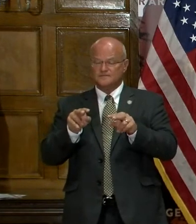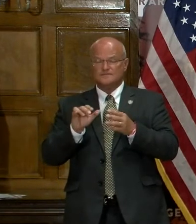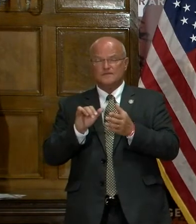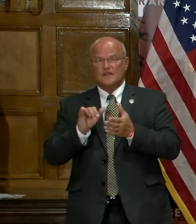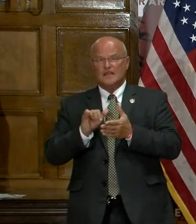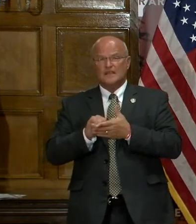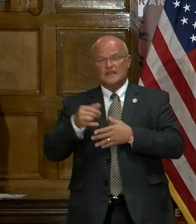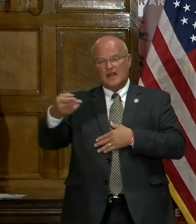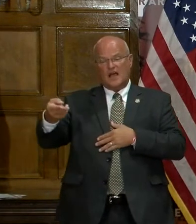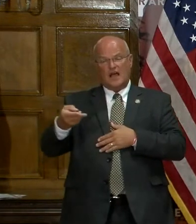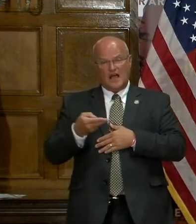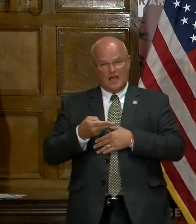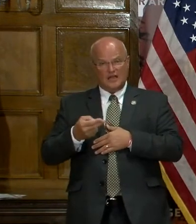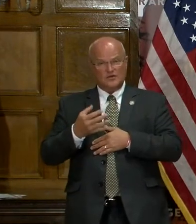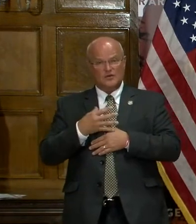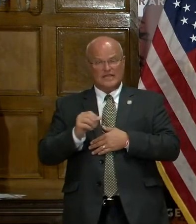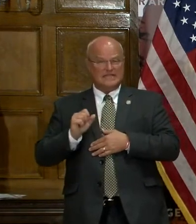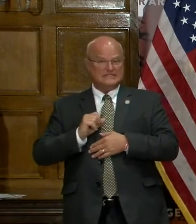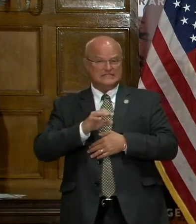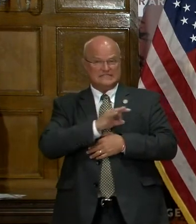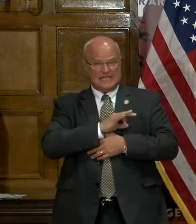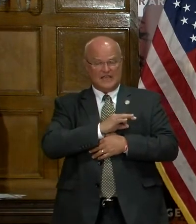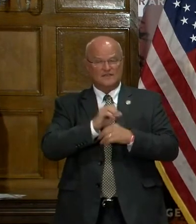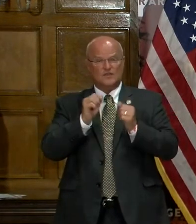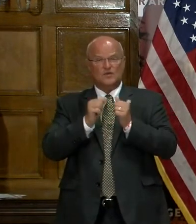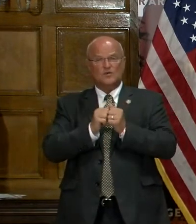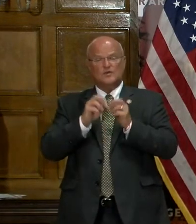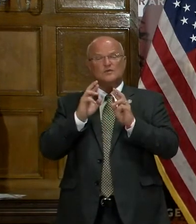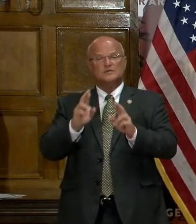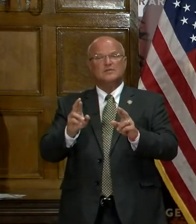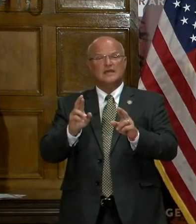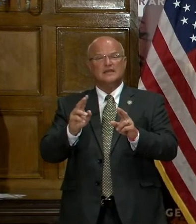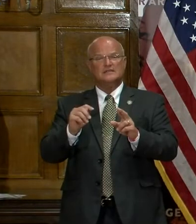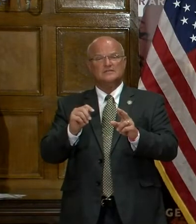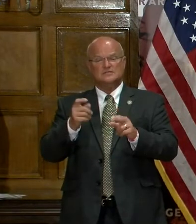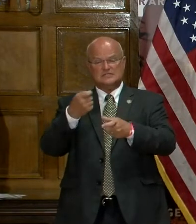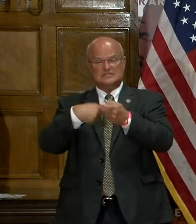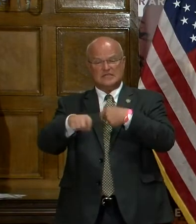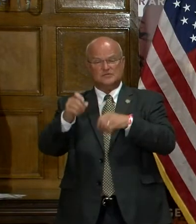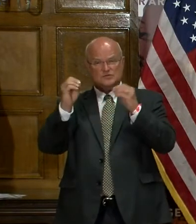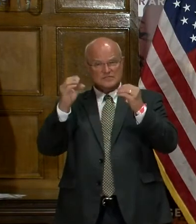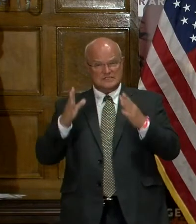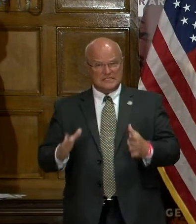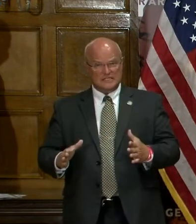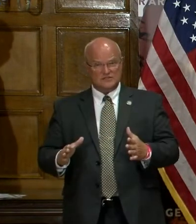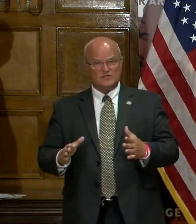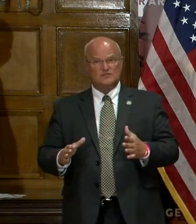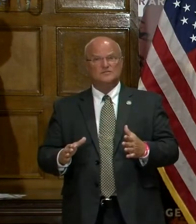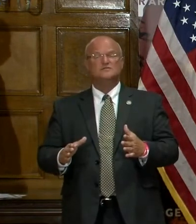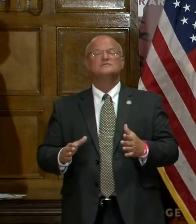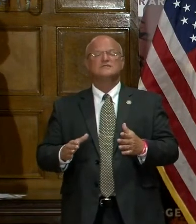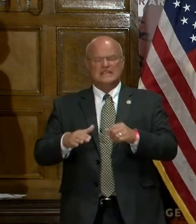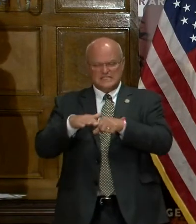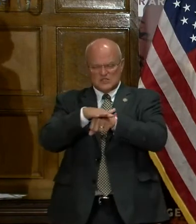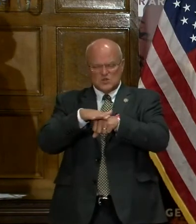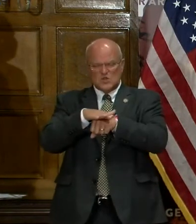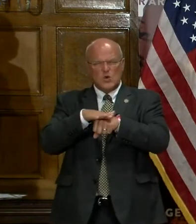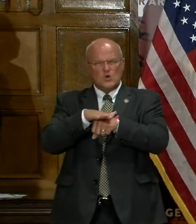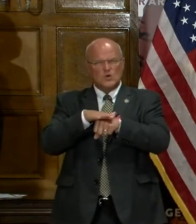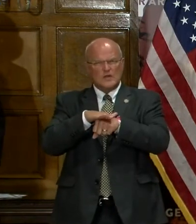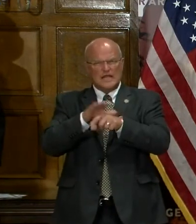The hiring and the staffing up with respect to substitute teachers is very much a